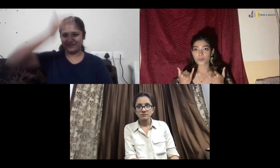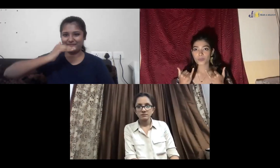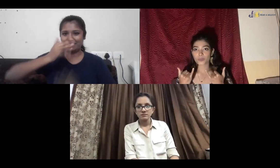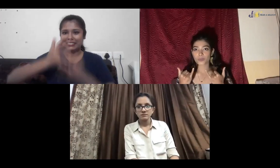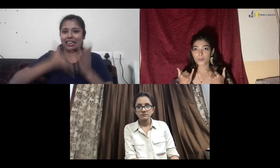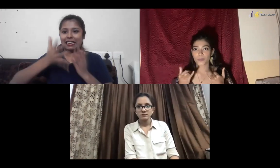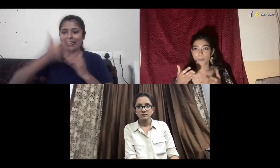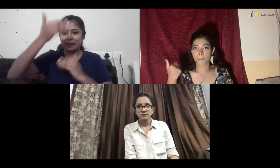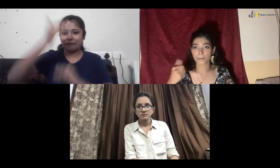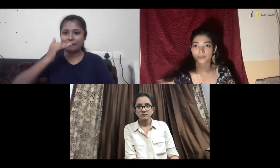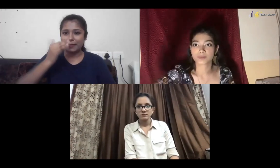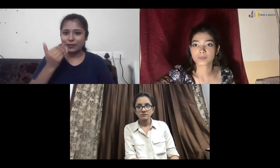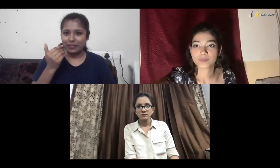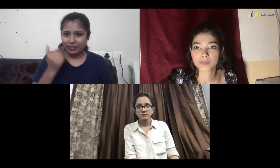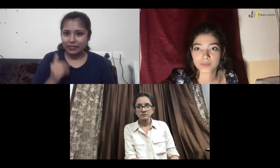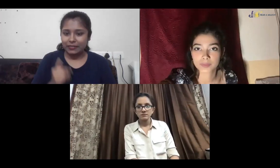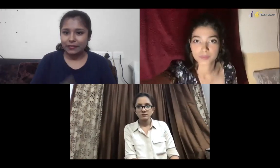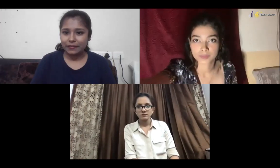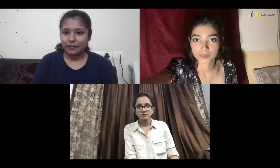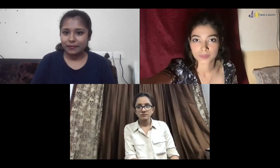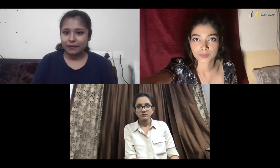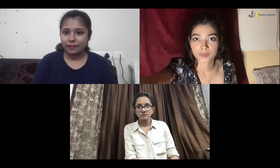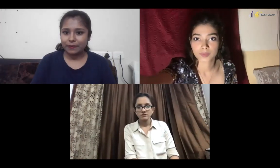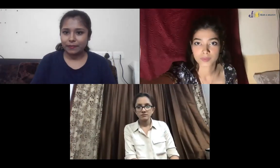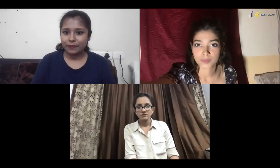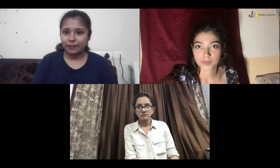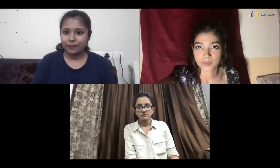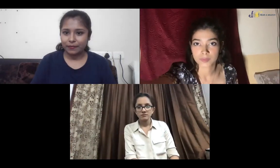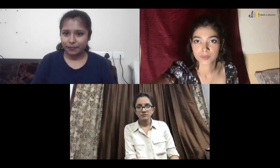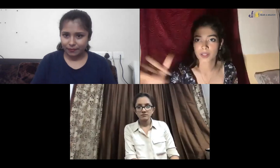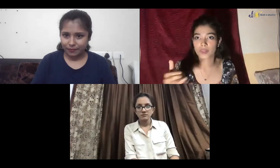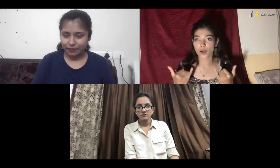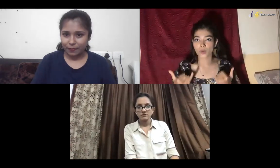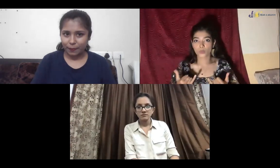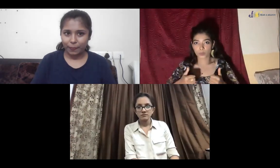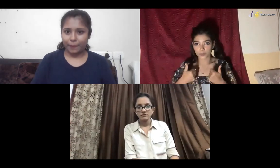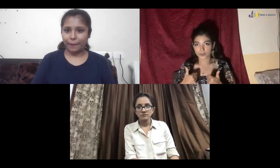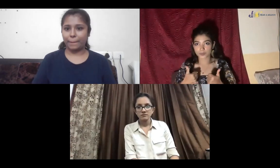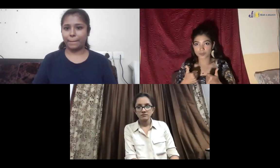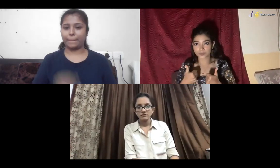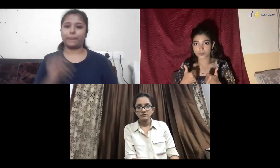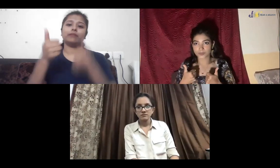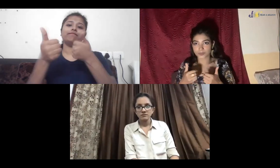Is it better now? So you have Sweta, your to. sign is not clearly. Can you move it?